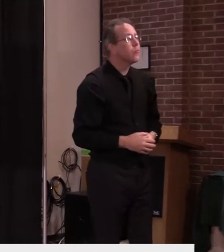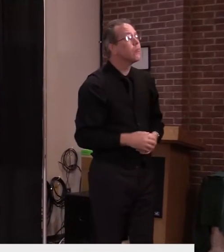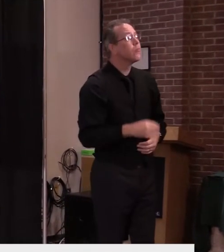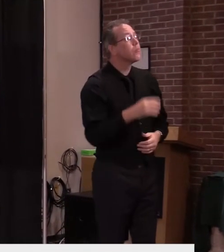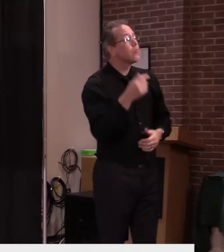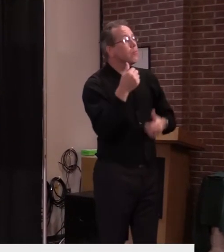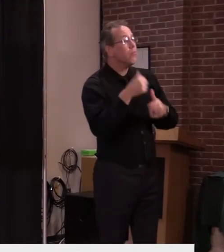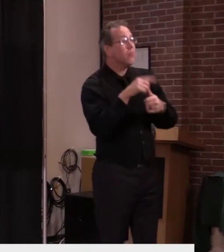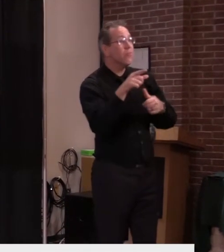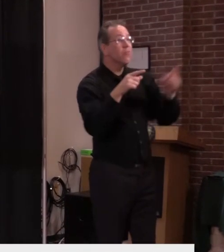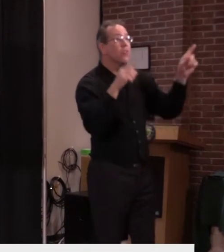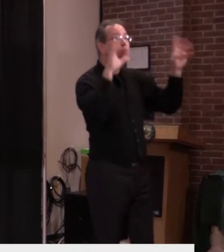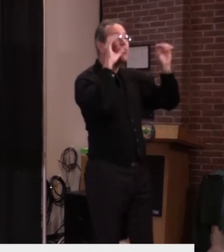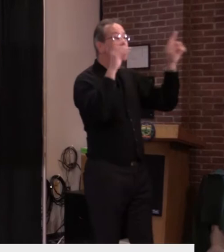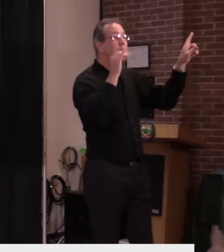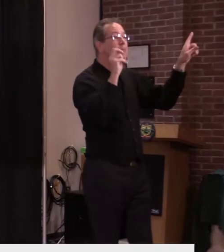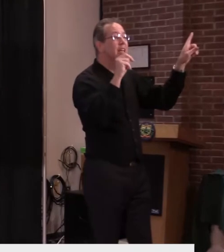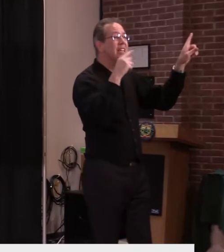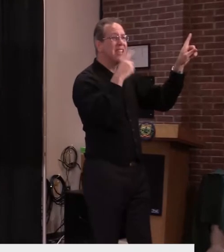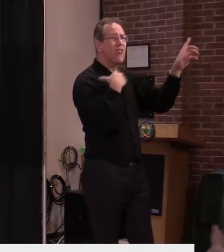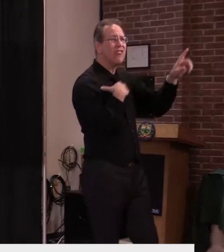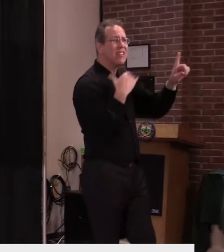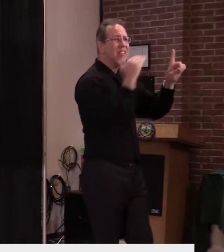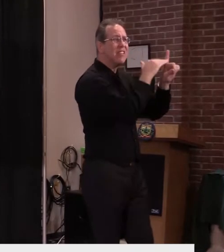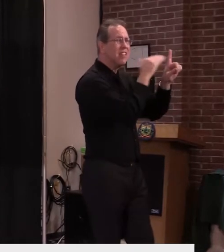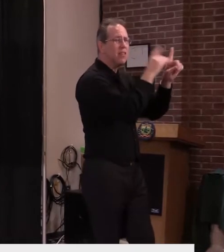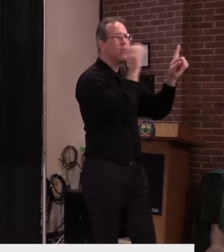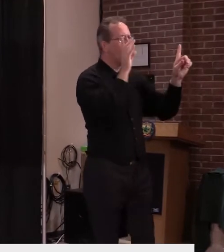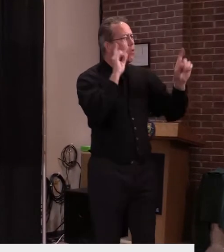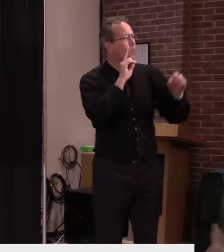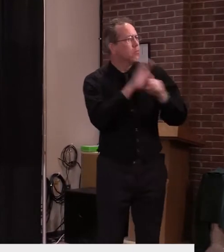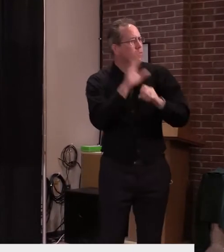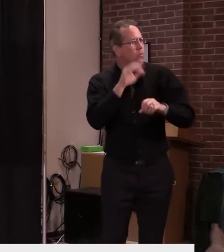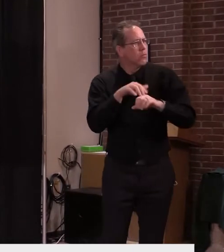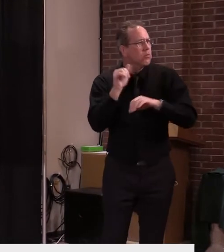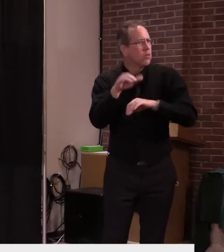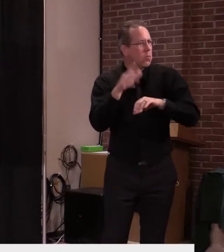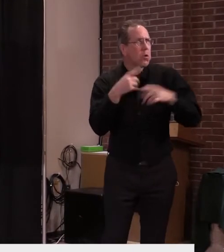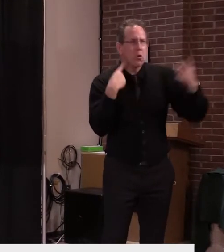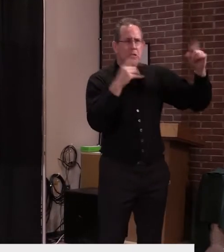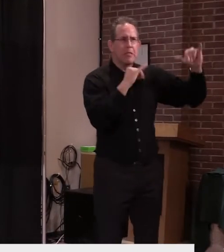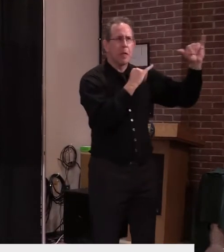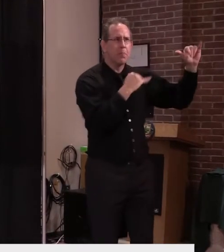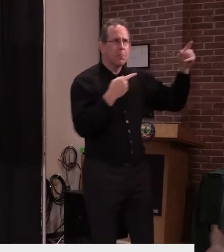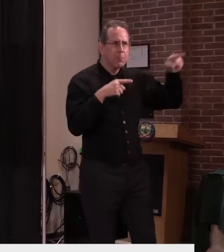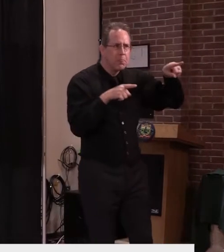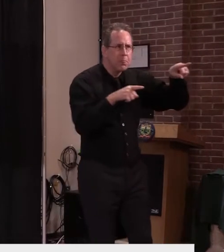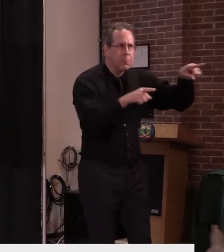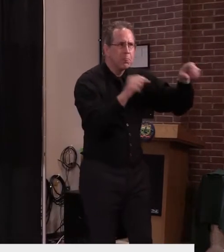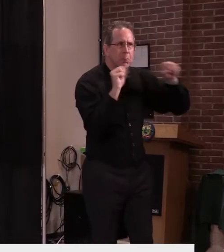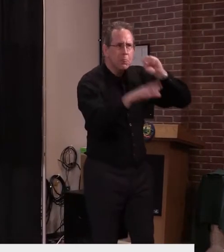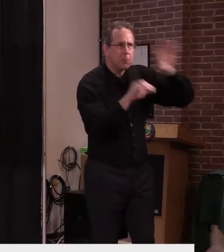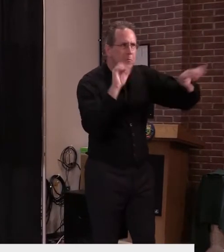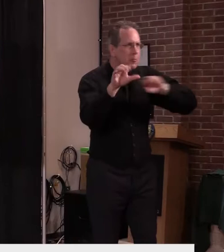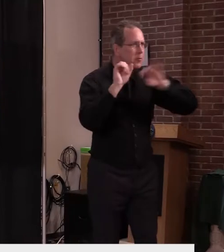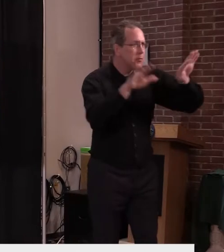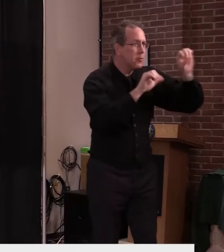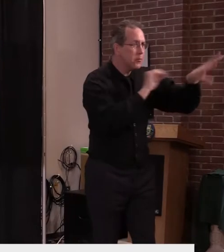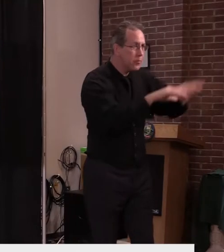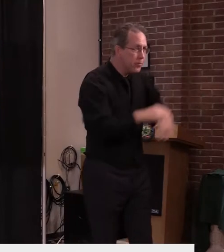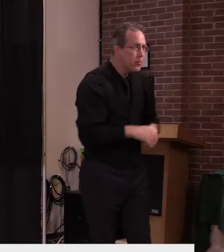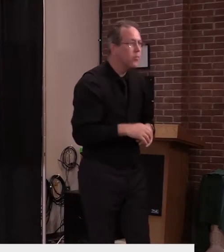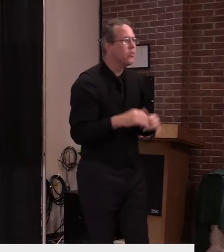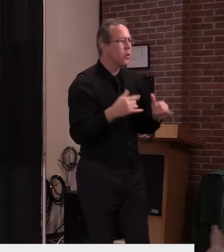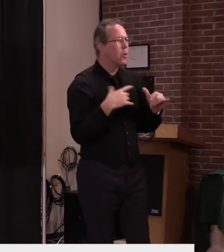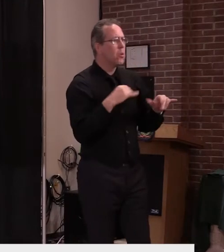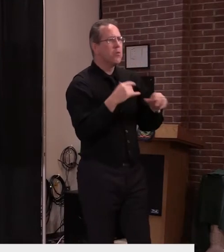tests to Americans, which is expected to begin later this month. It's also in addition to